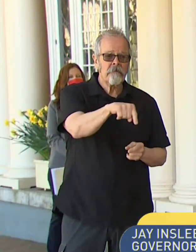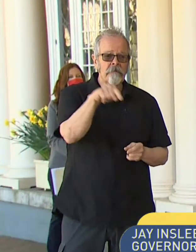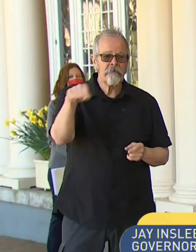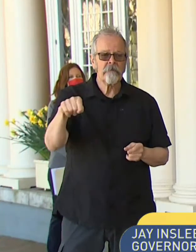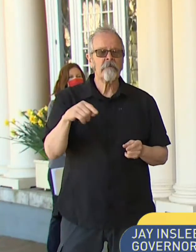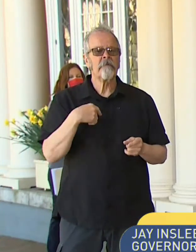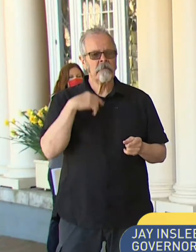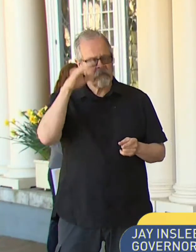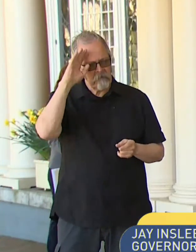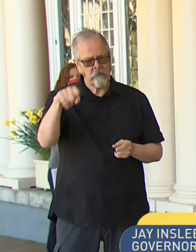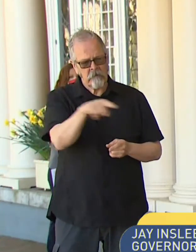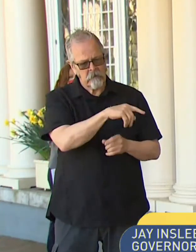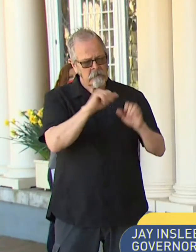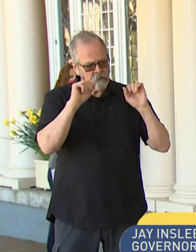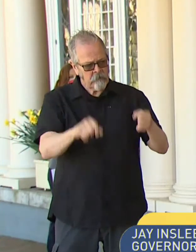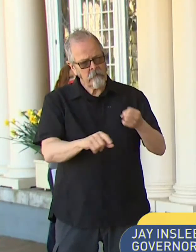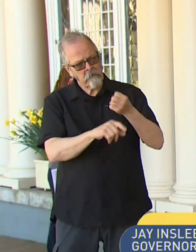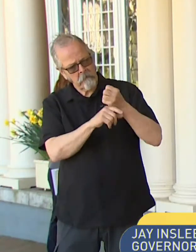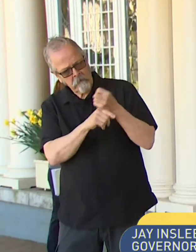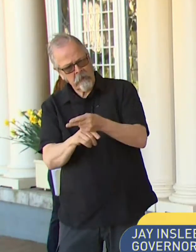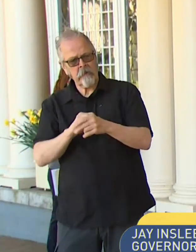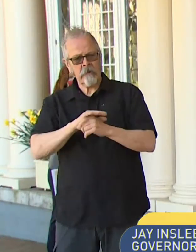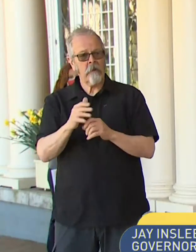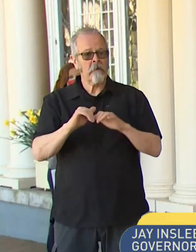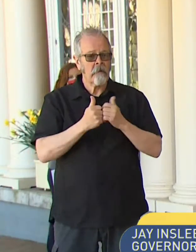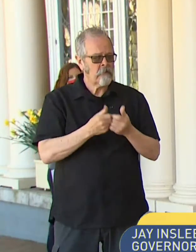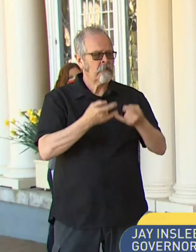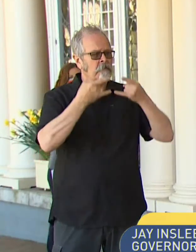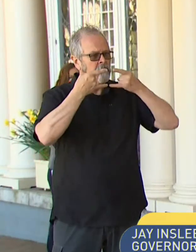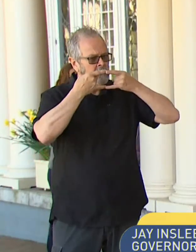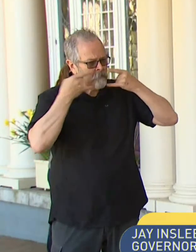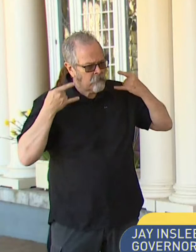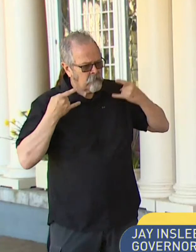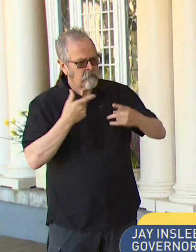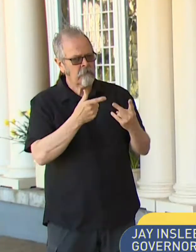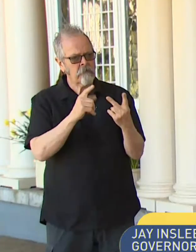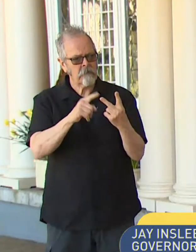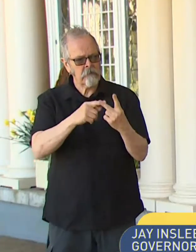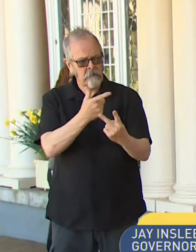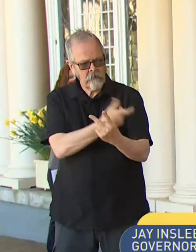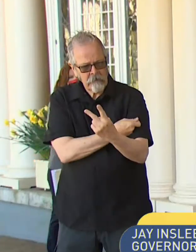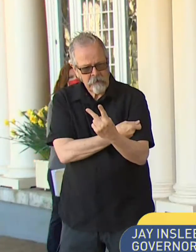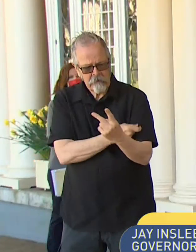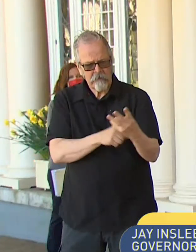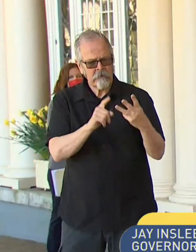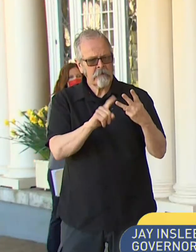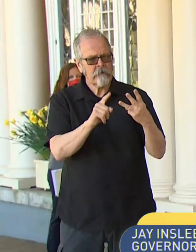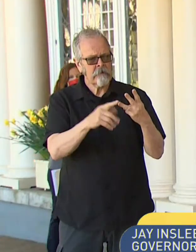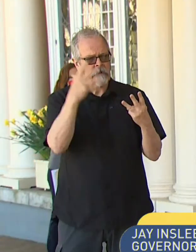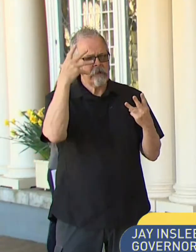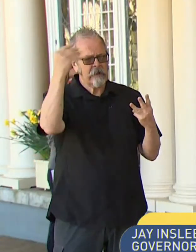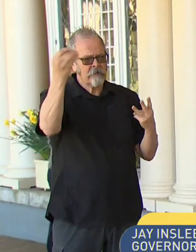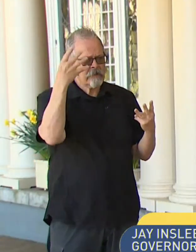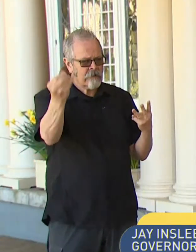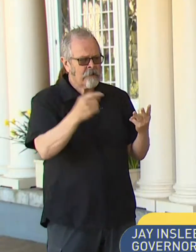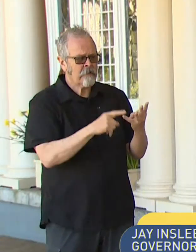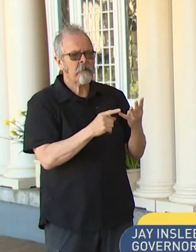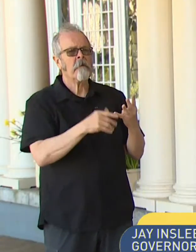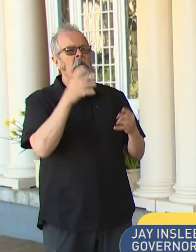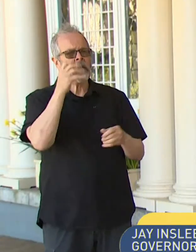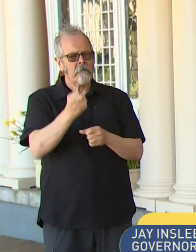together. If we mask up, if we take the vaccine, if we take it outside, we're going to knock this thing down